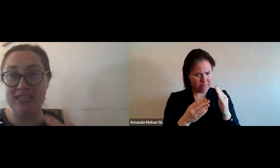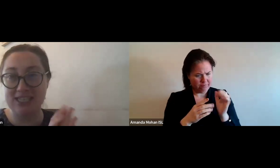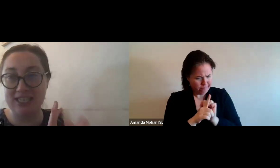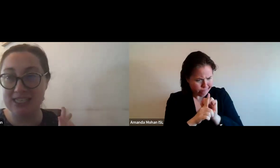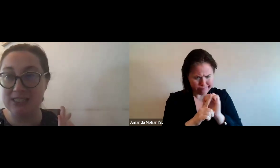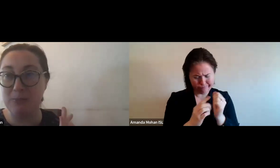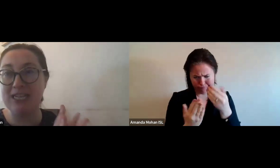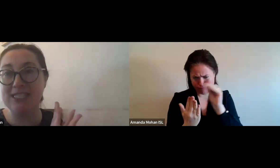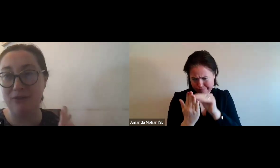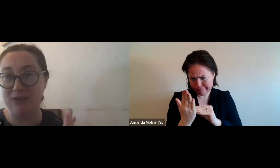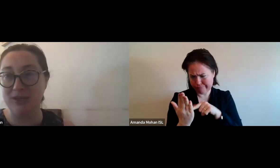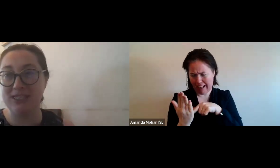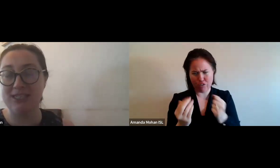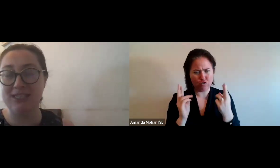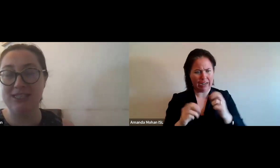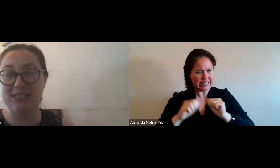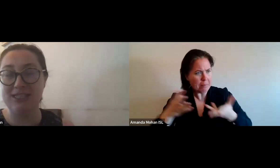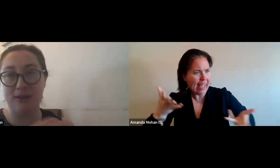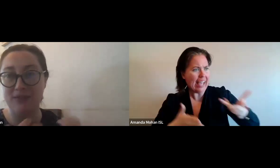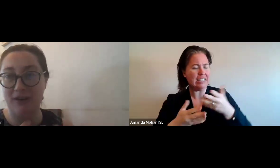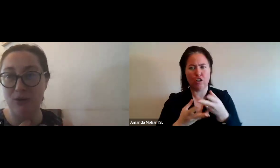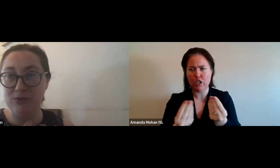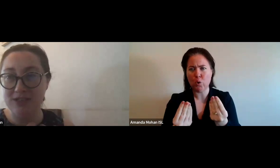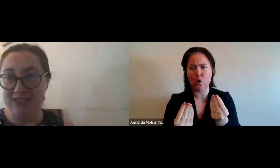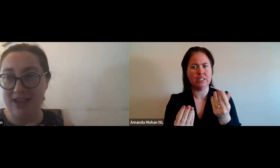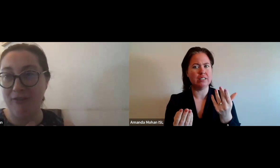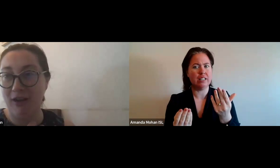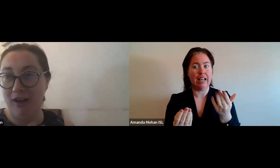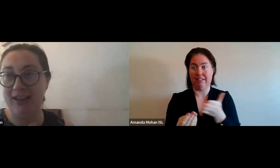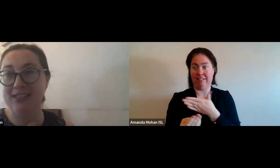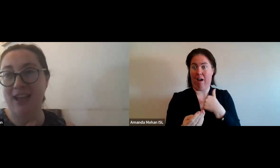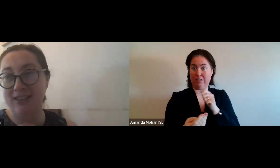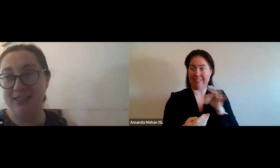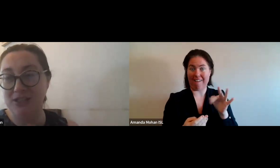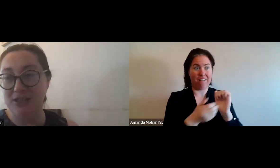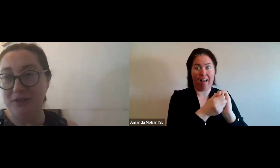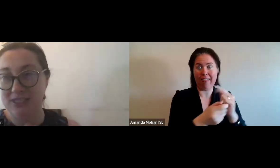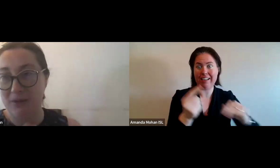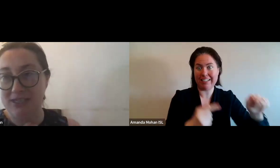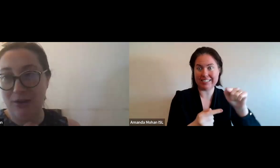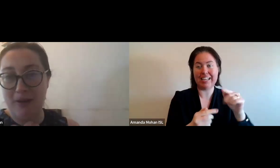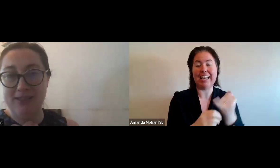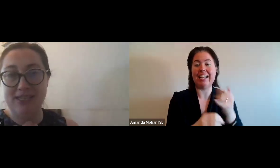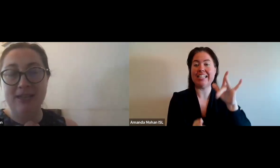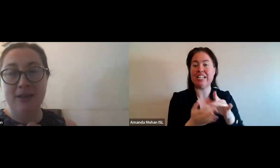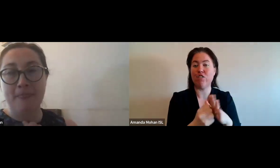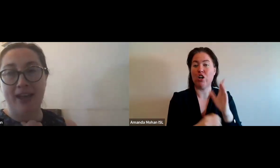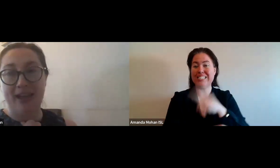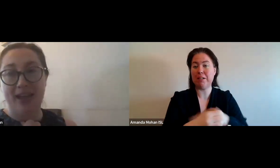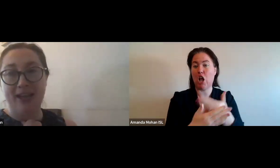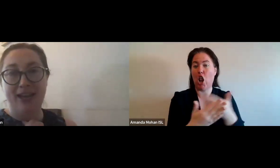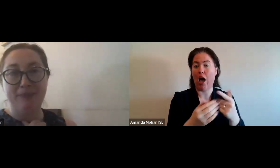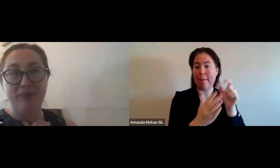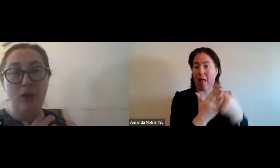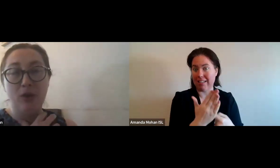and providing a dedicated space and resources in terms of our own staff and colleagues at the Centre for Disability Law and Policy